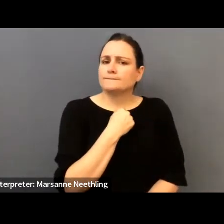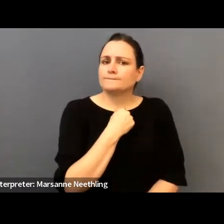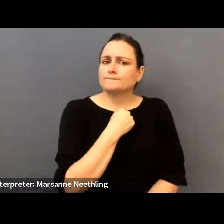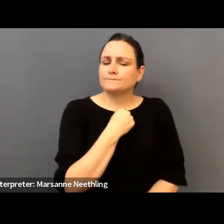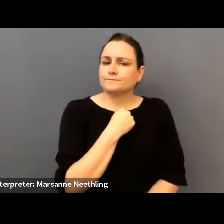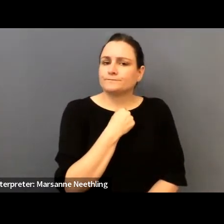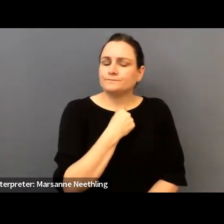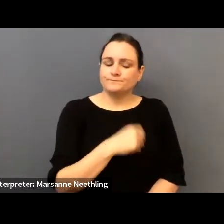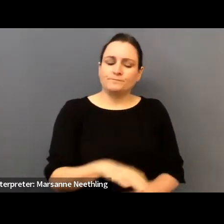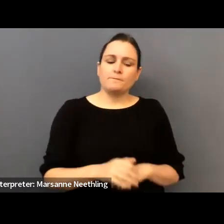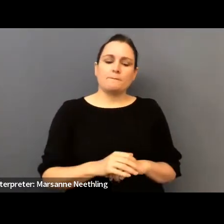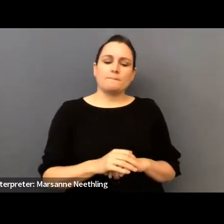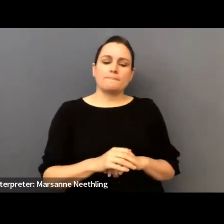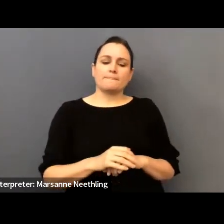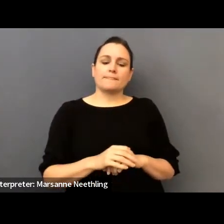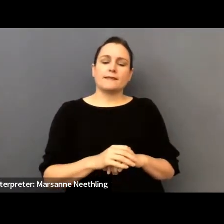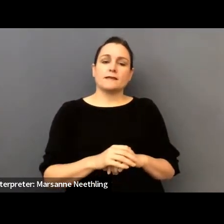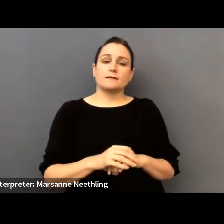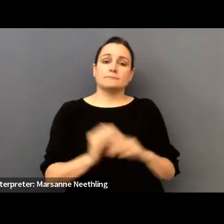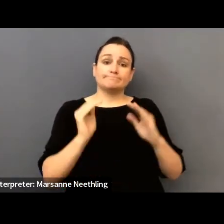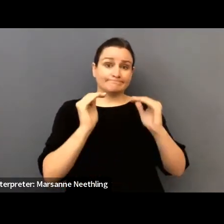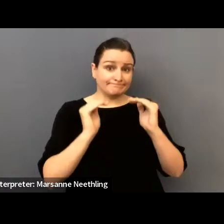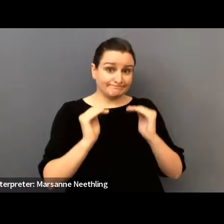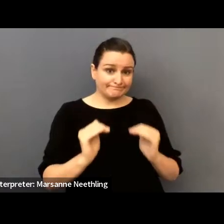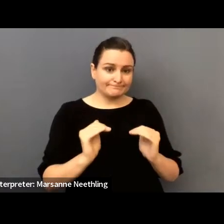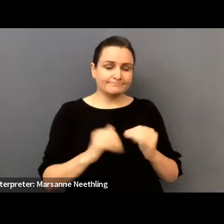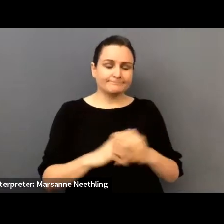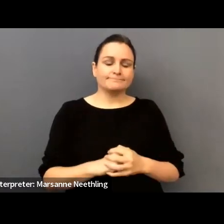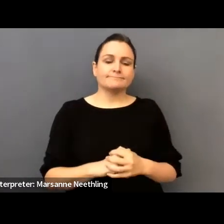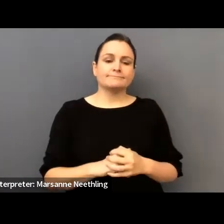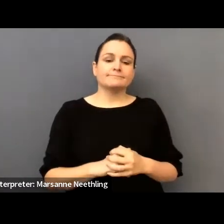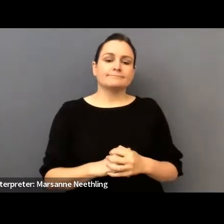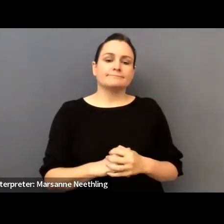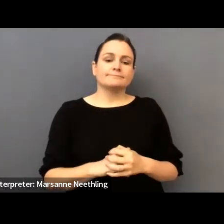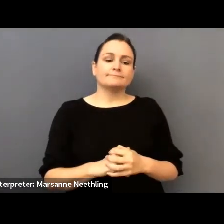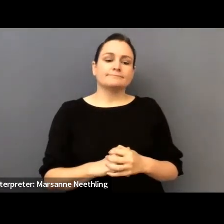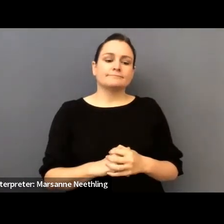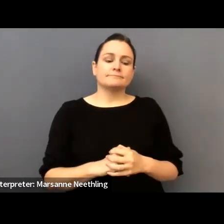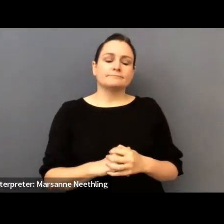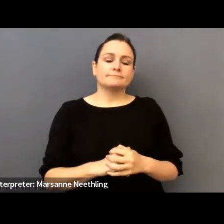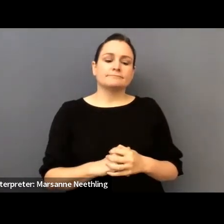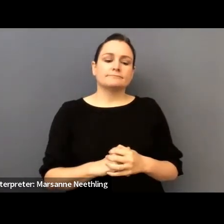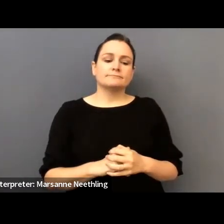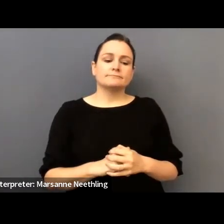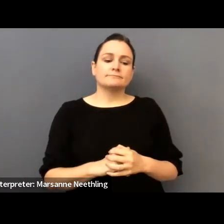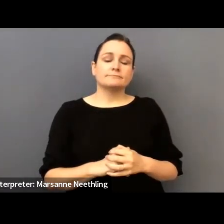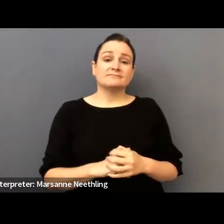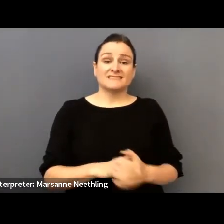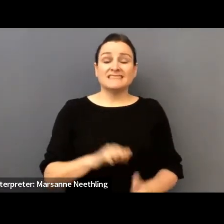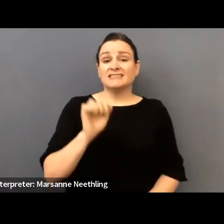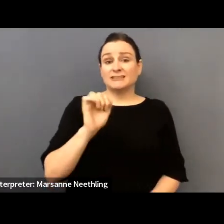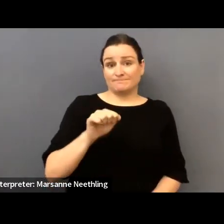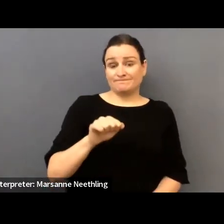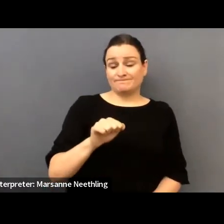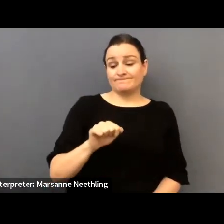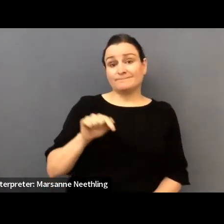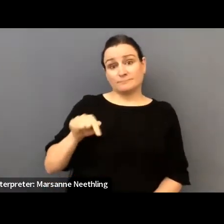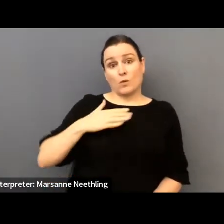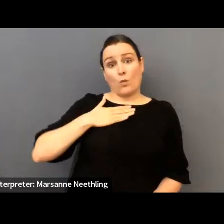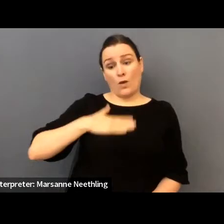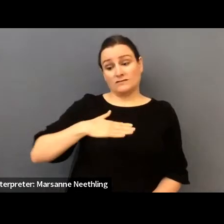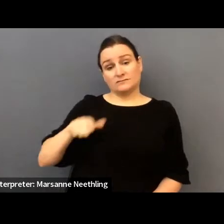And then in the same breath, I also want to say, as much as we're talking about the transition to the higher education